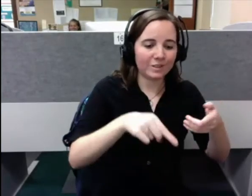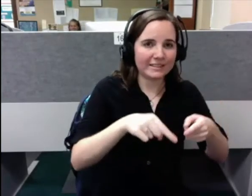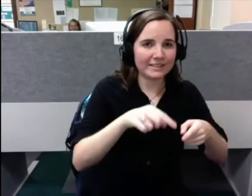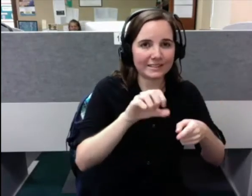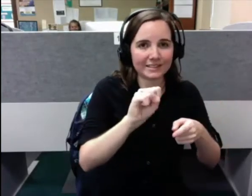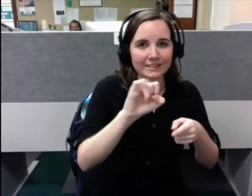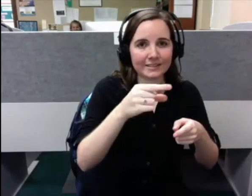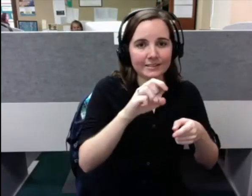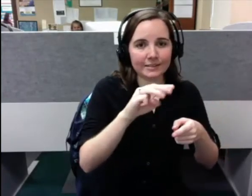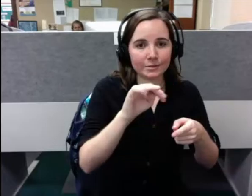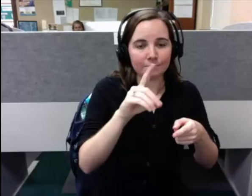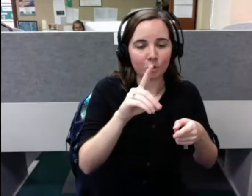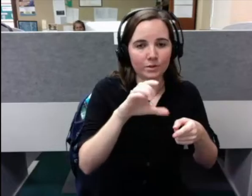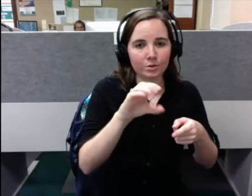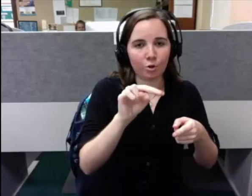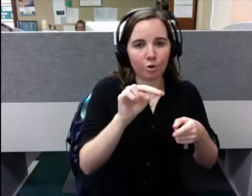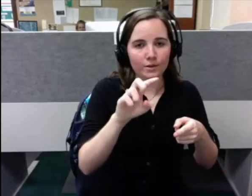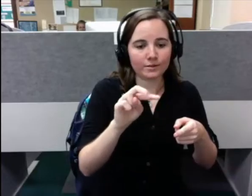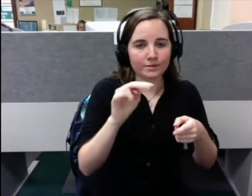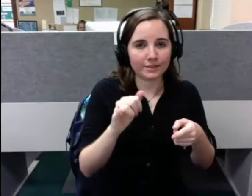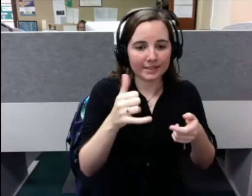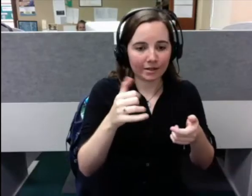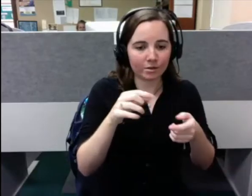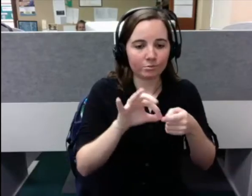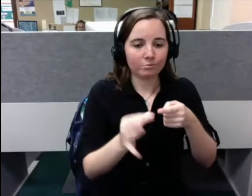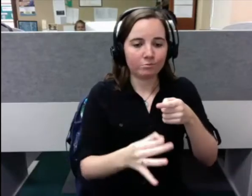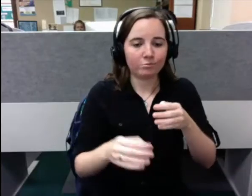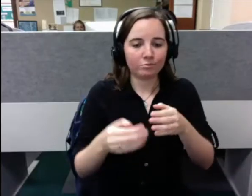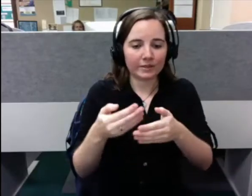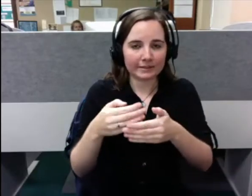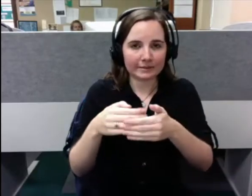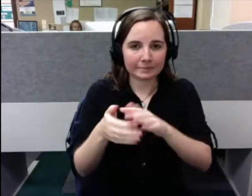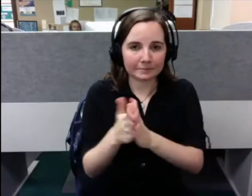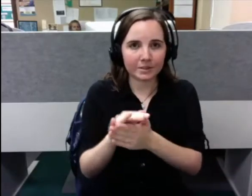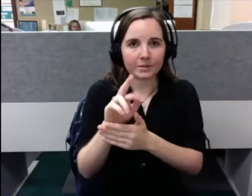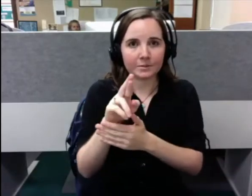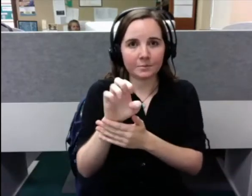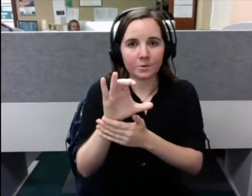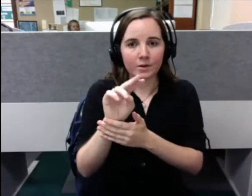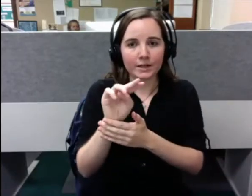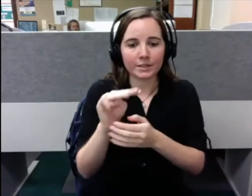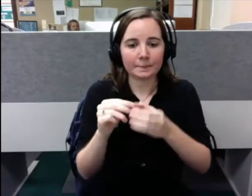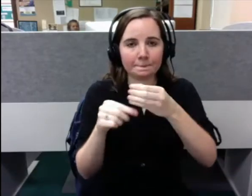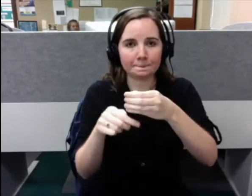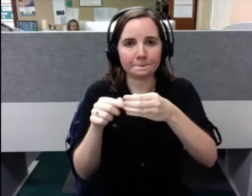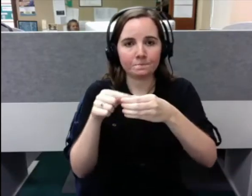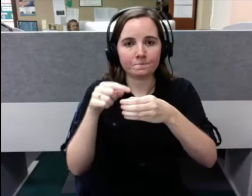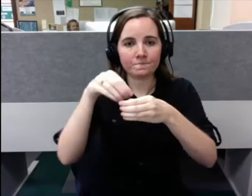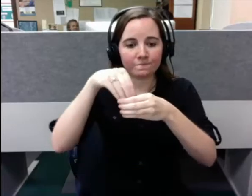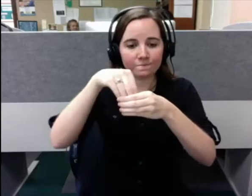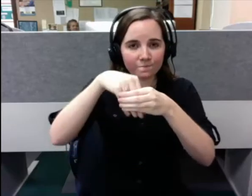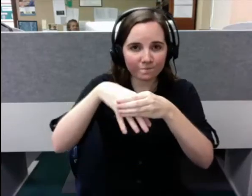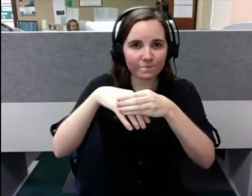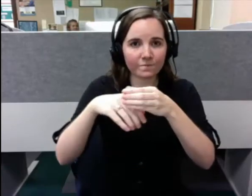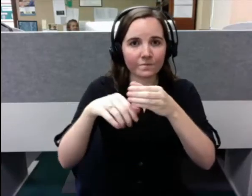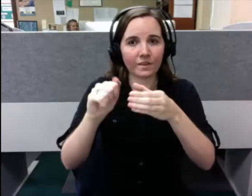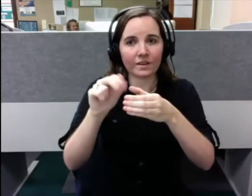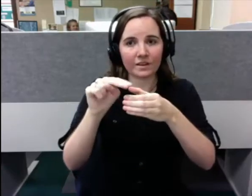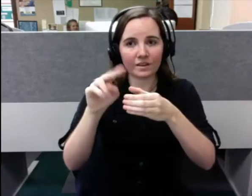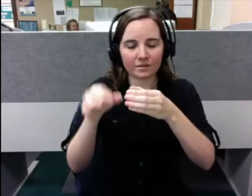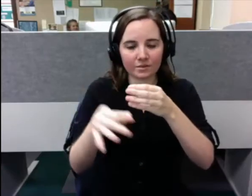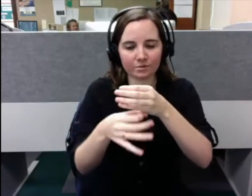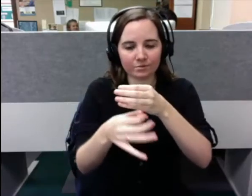sigmoid colon. And last but not least, the sigmoid colon will deliver feces to the rectum, and then the rectum will deliver feces ultimately out of your